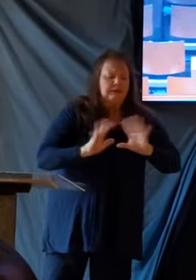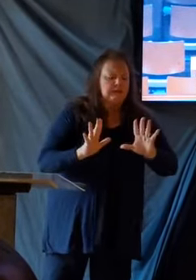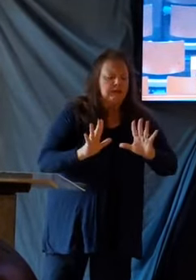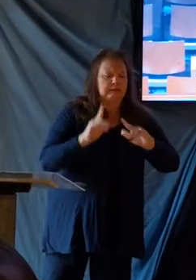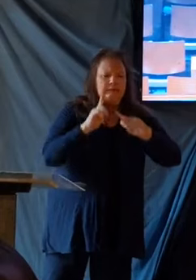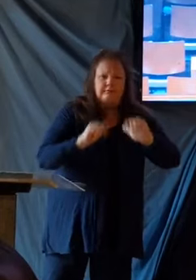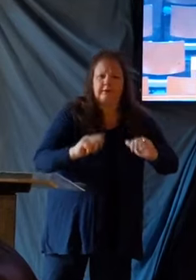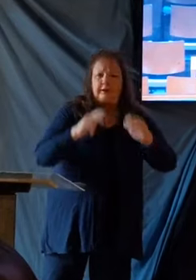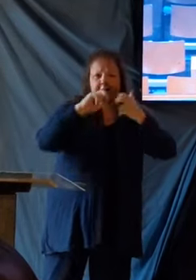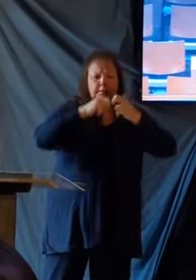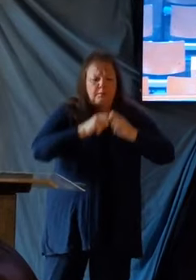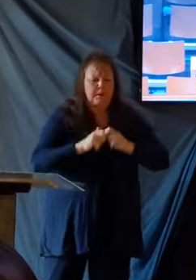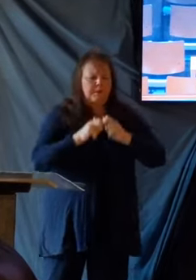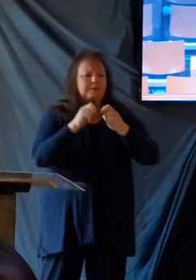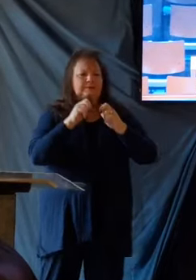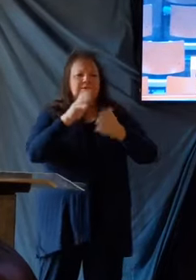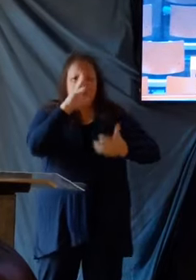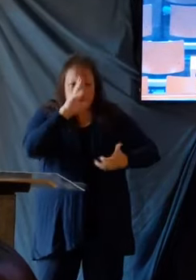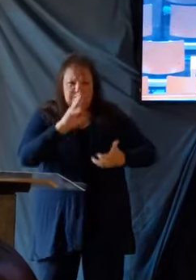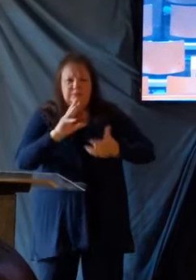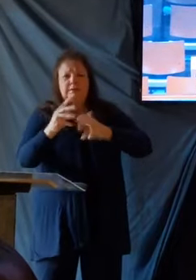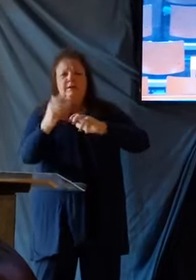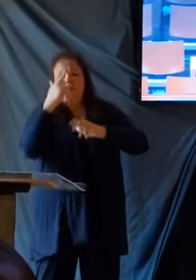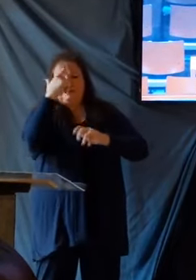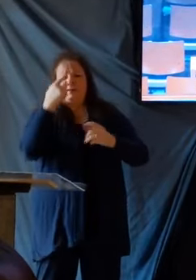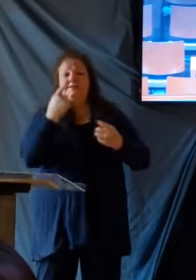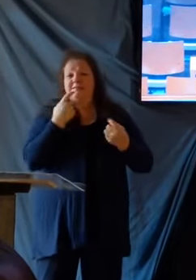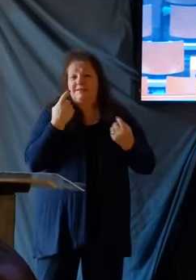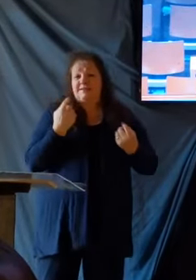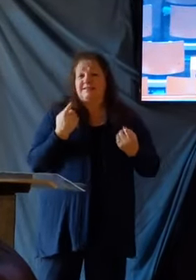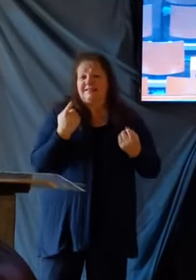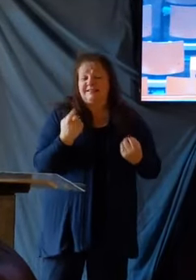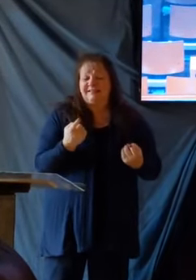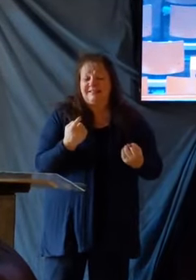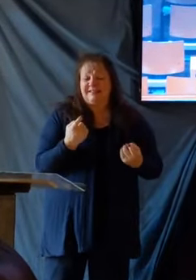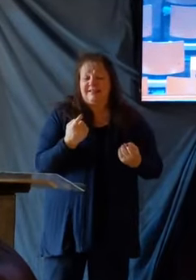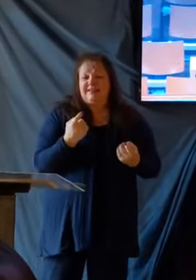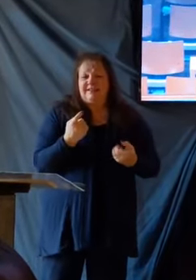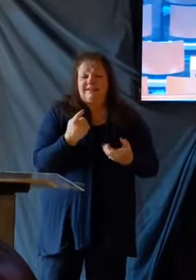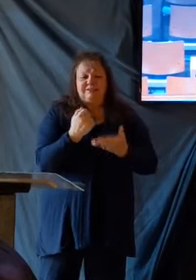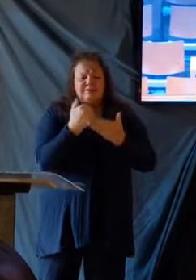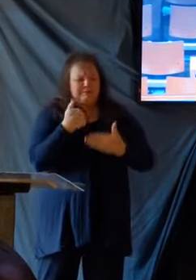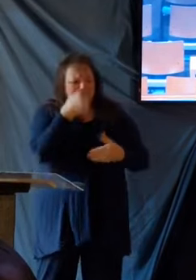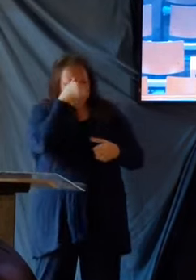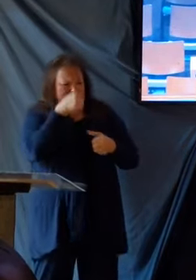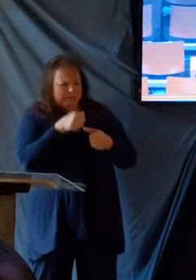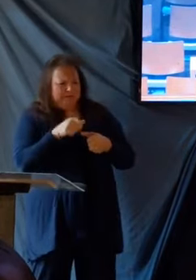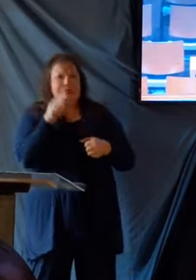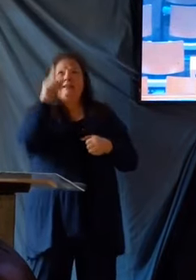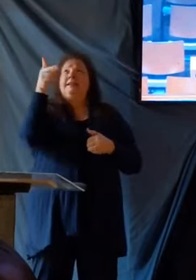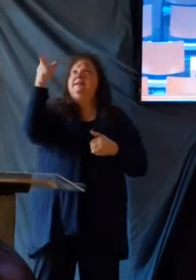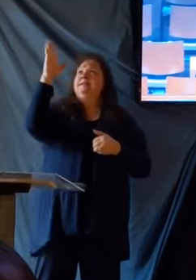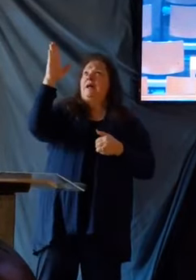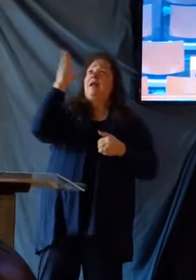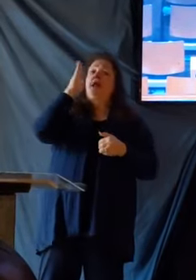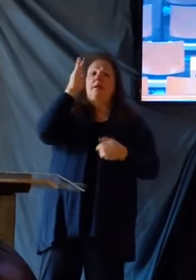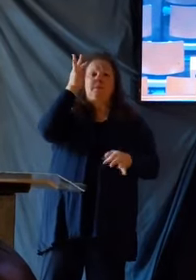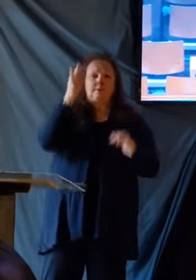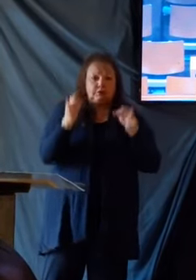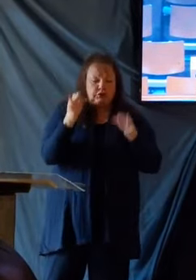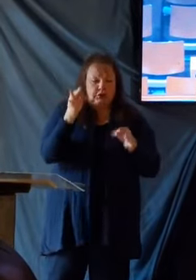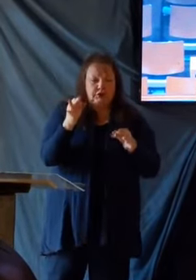of problems and disasters in because of sin to remind people that he is a God of judgment. Let